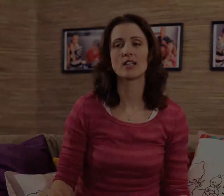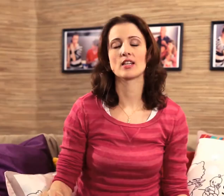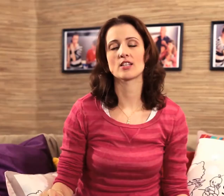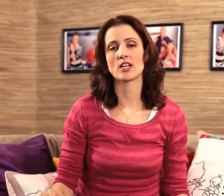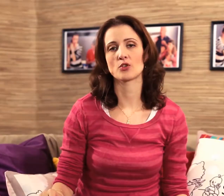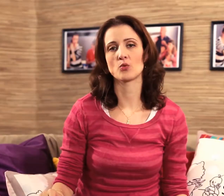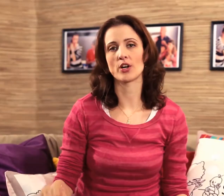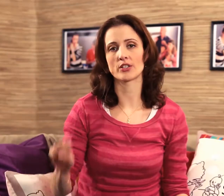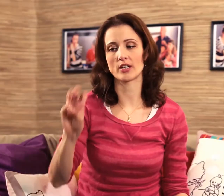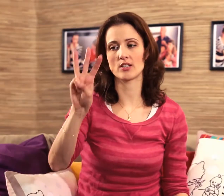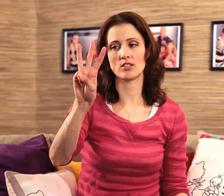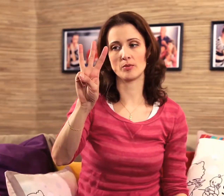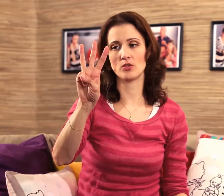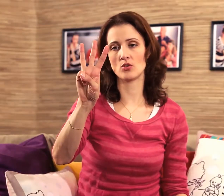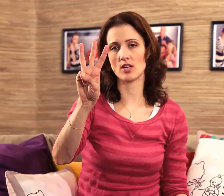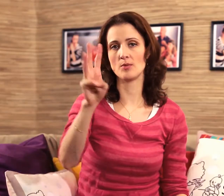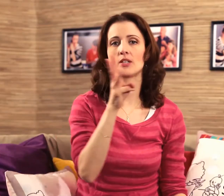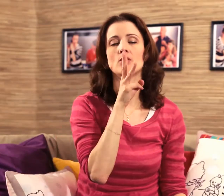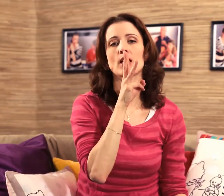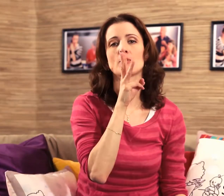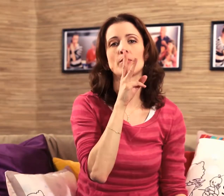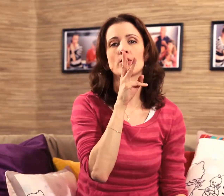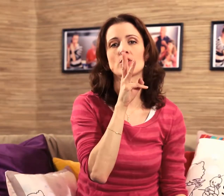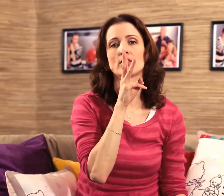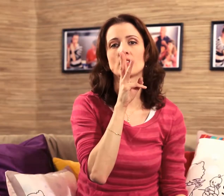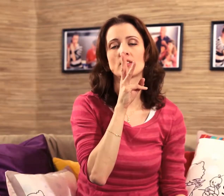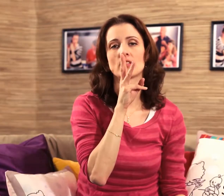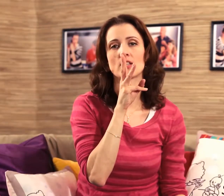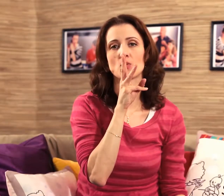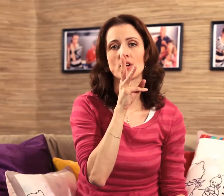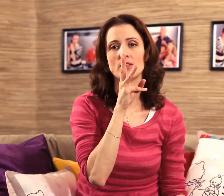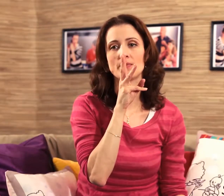Then the sign for water. It's a W shape and you tap it by your chin. That's water.